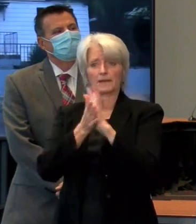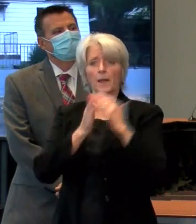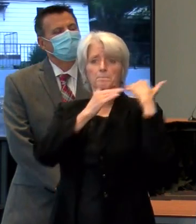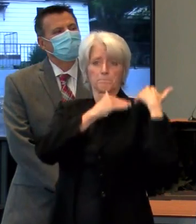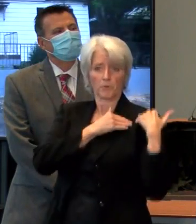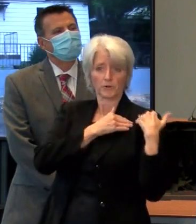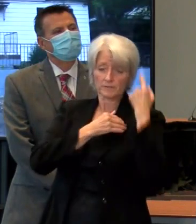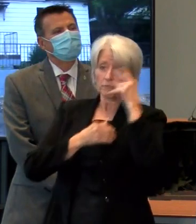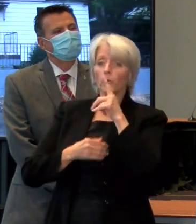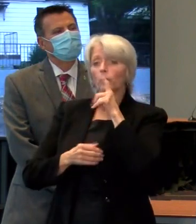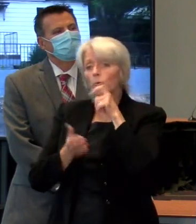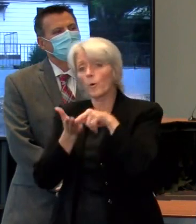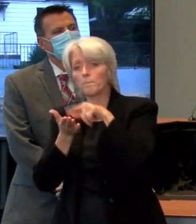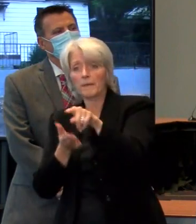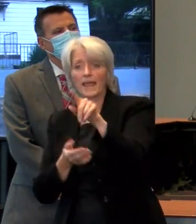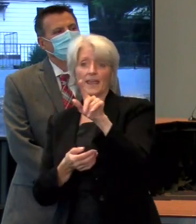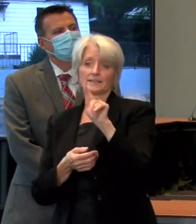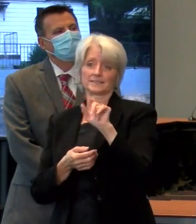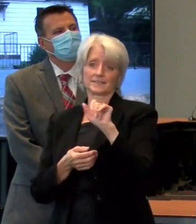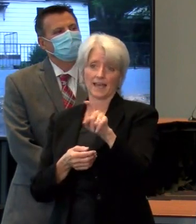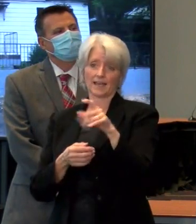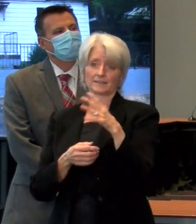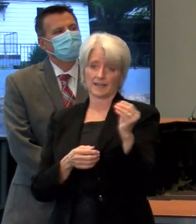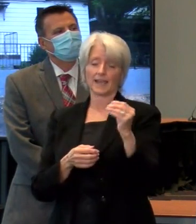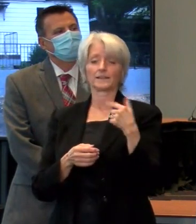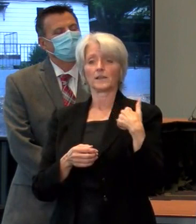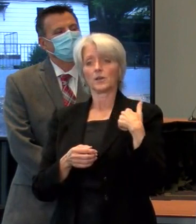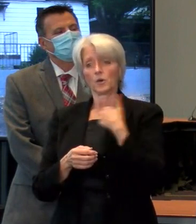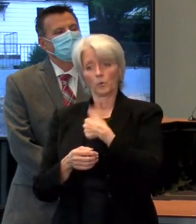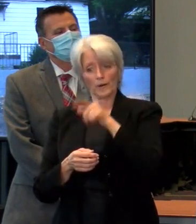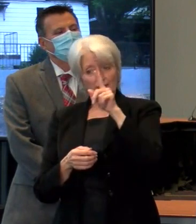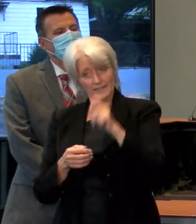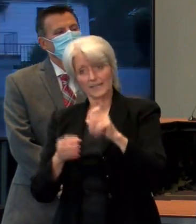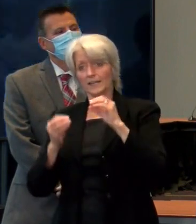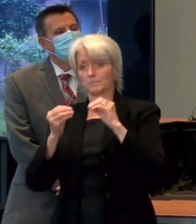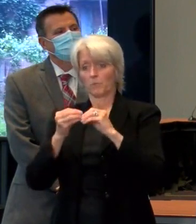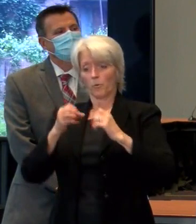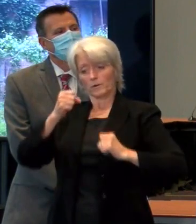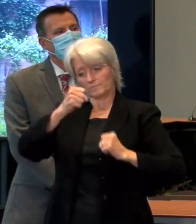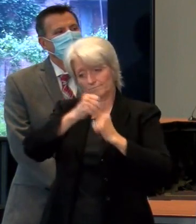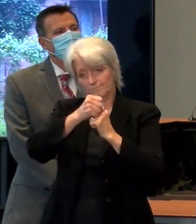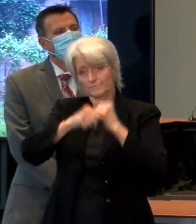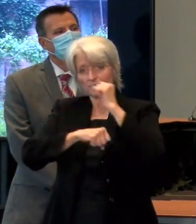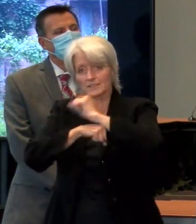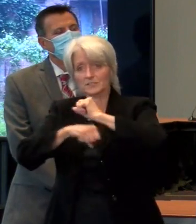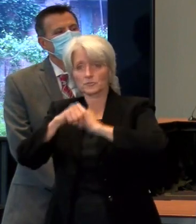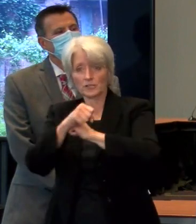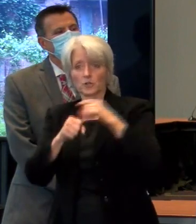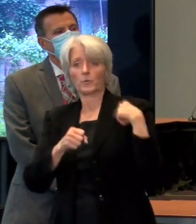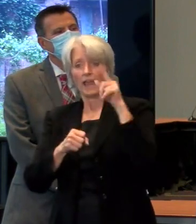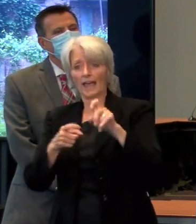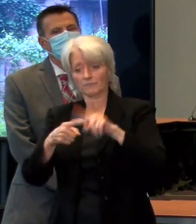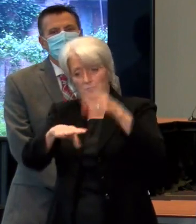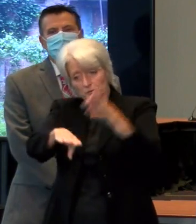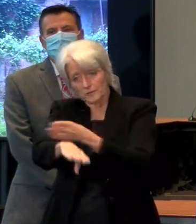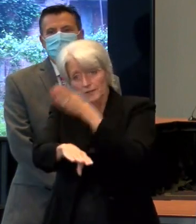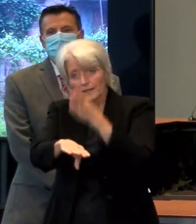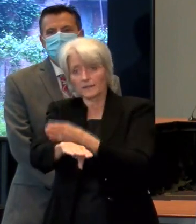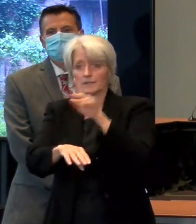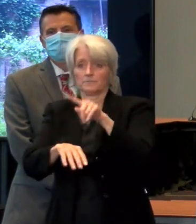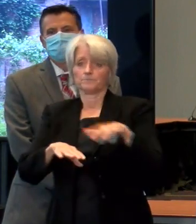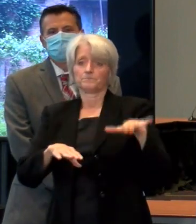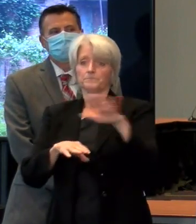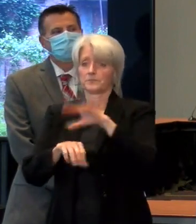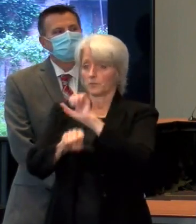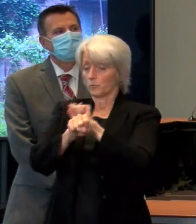no revenue coming in, yet the infrastructure under the ground to provide water and wastewater to folks has to be revitalized. So working